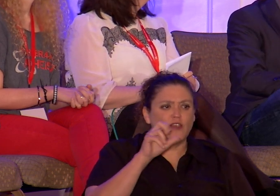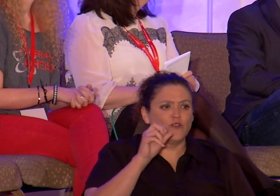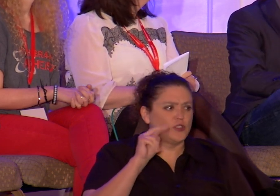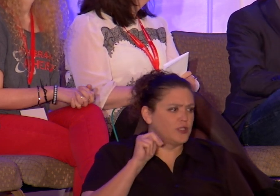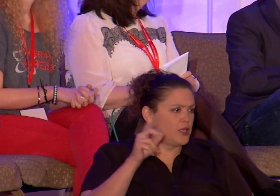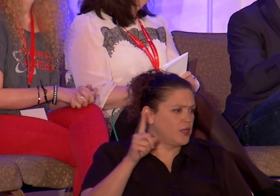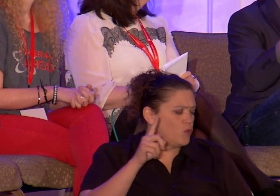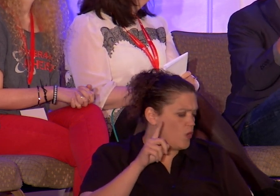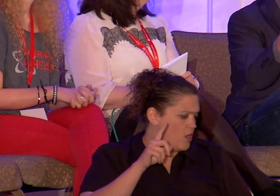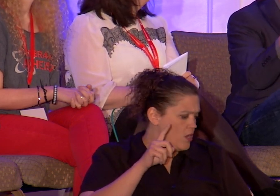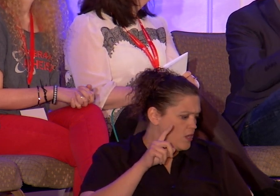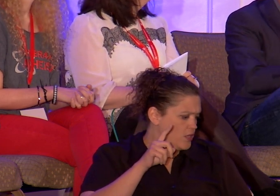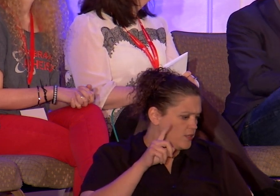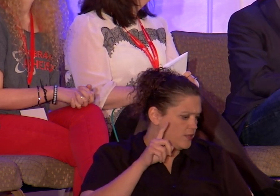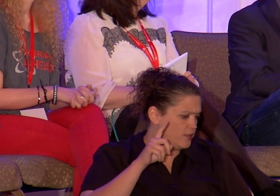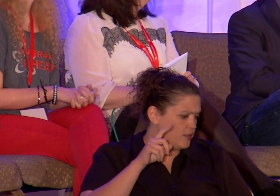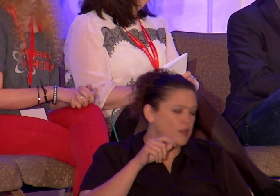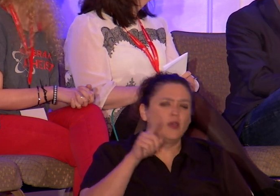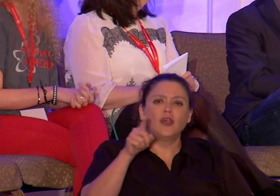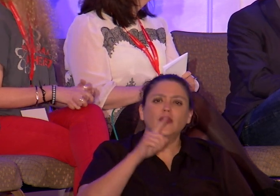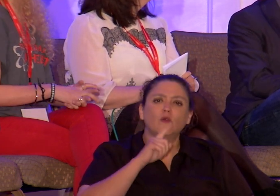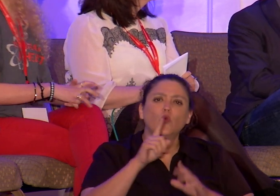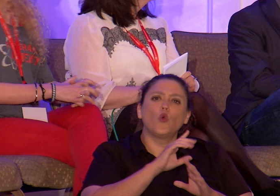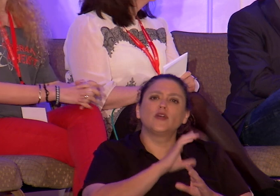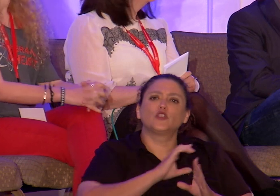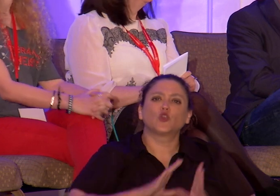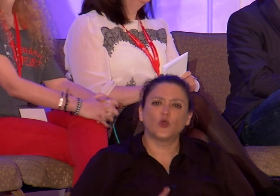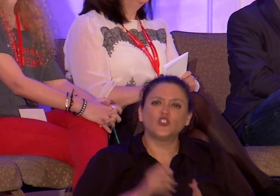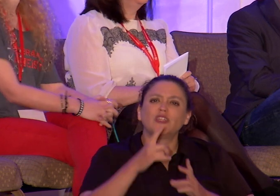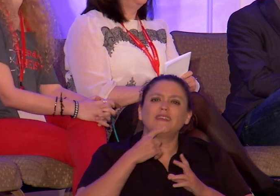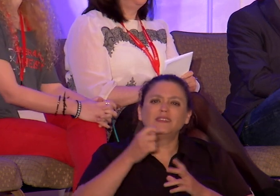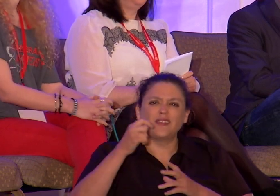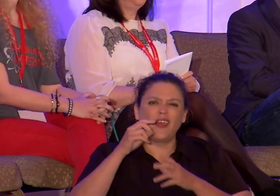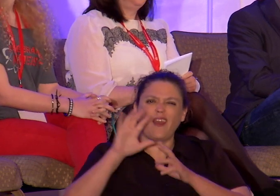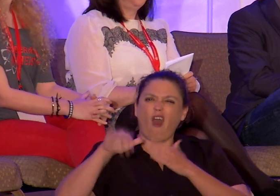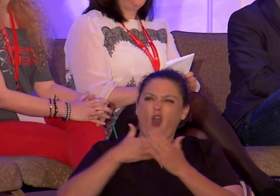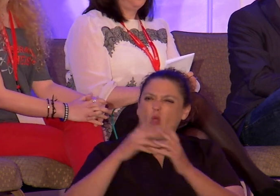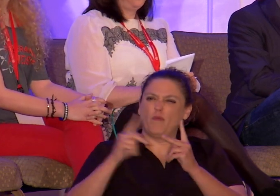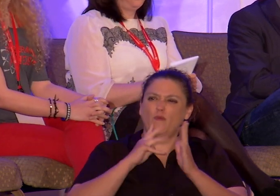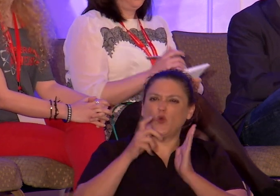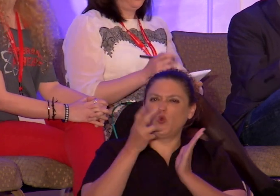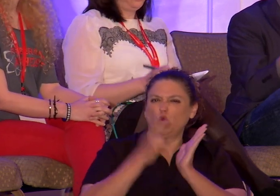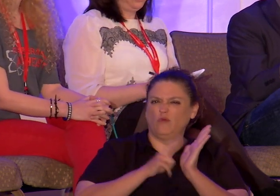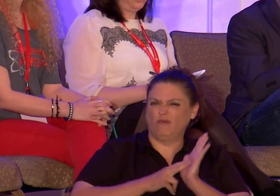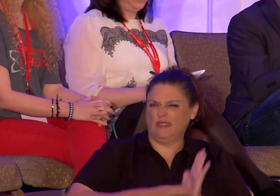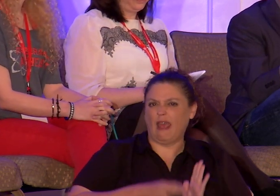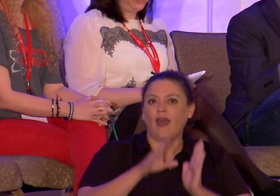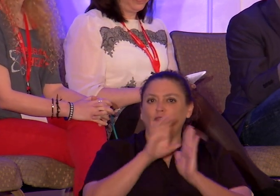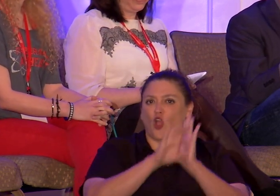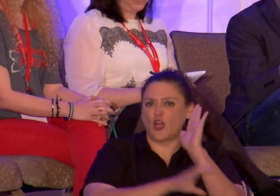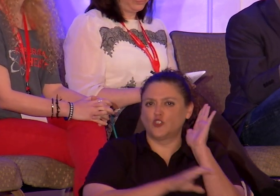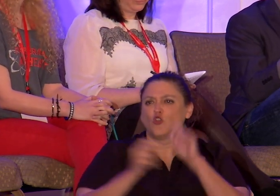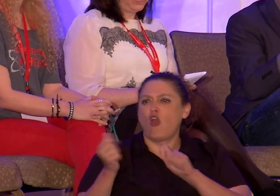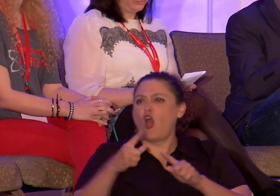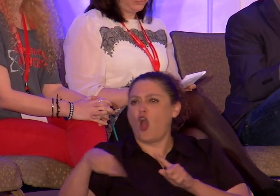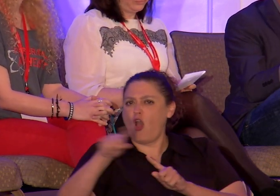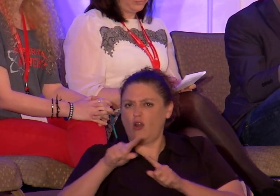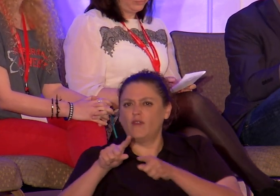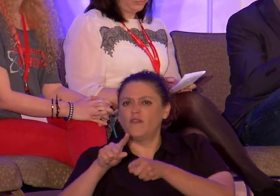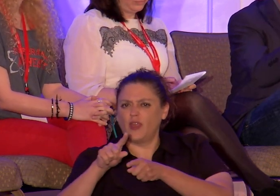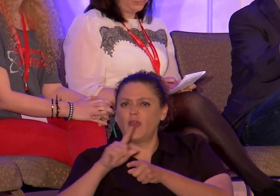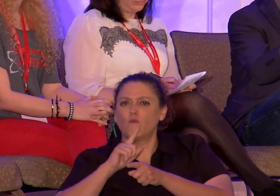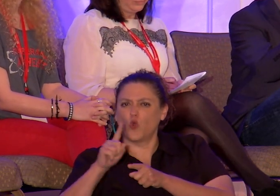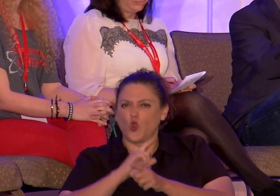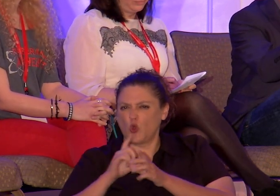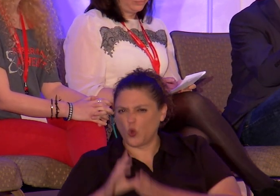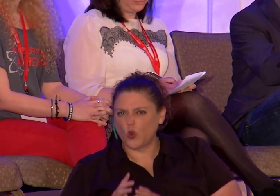founding fathers, he said that the constitution of the country is the Bible, and I I told them, it's sad that I'm an immigrant,